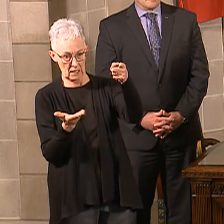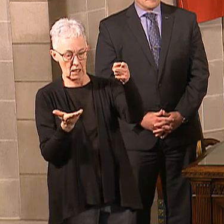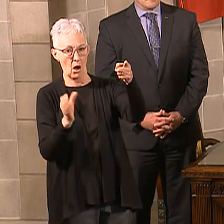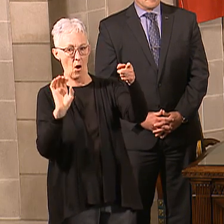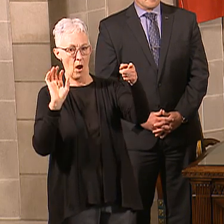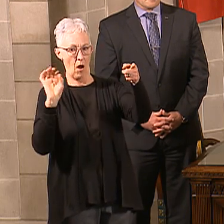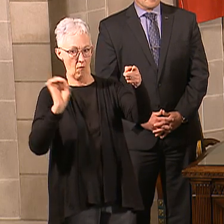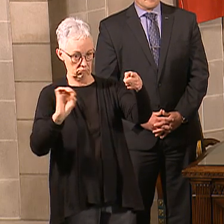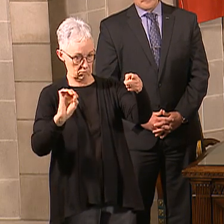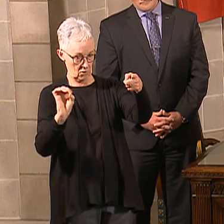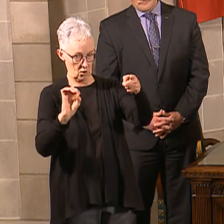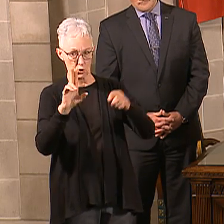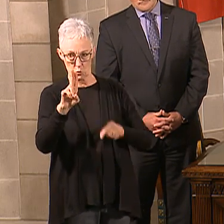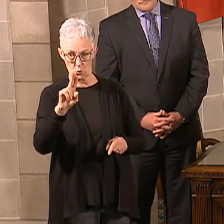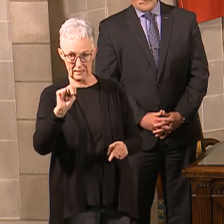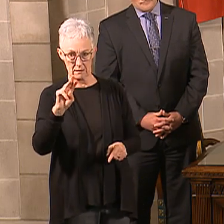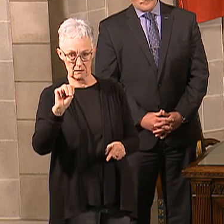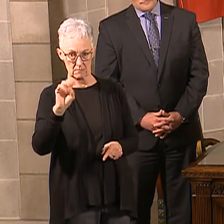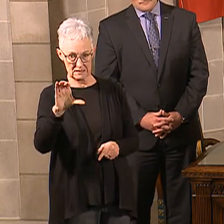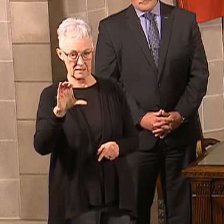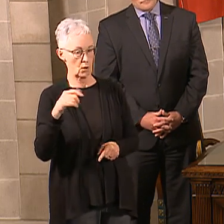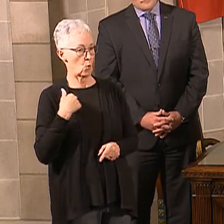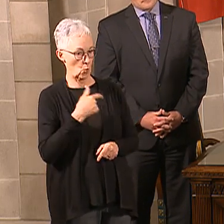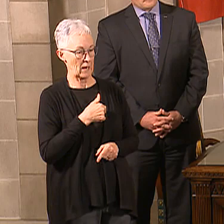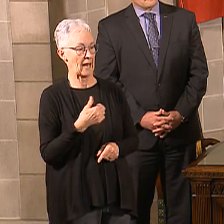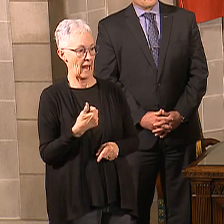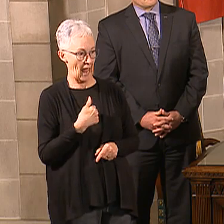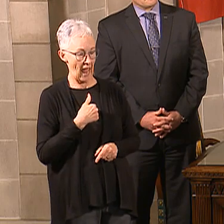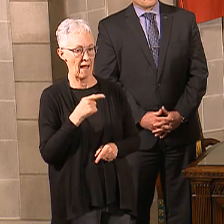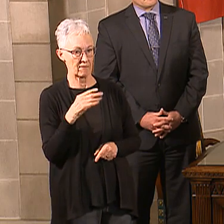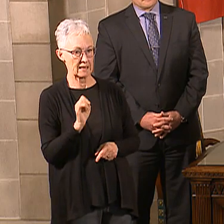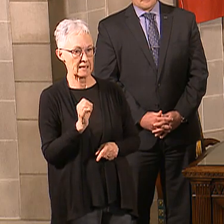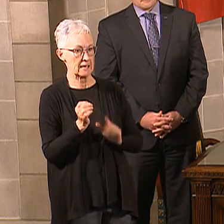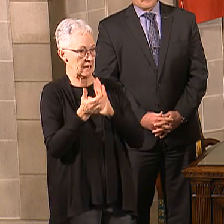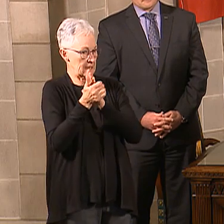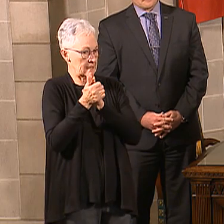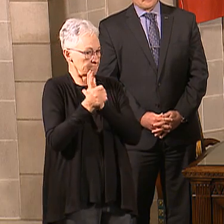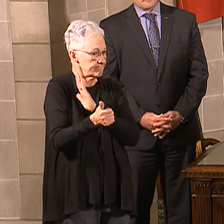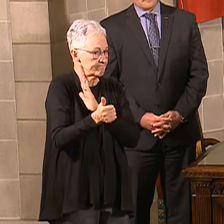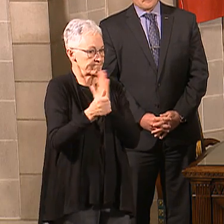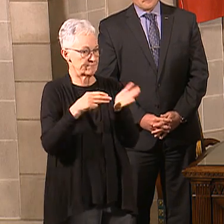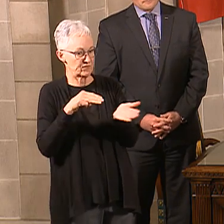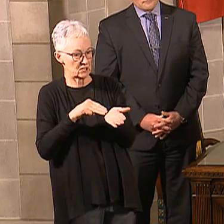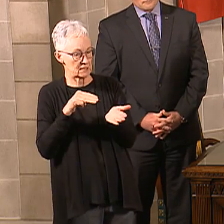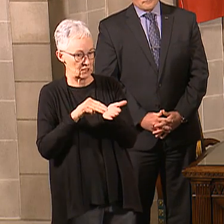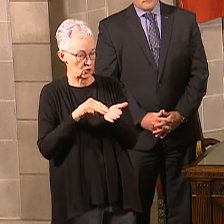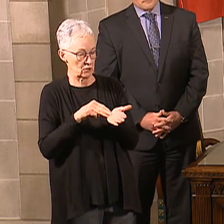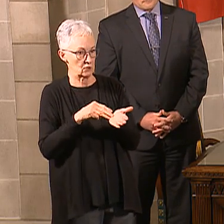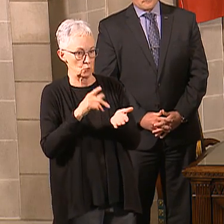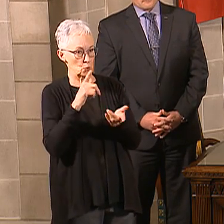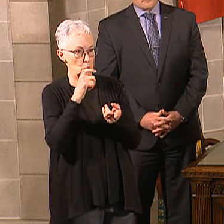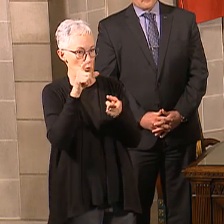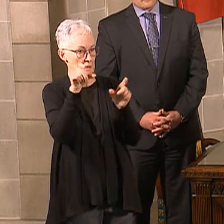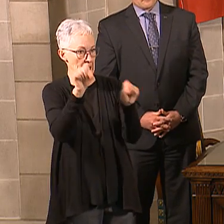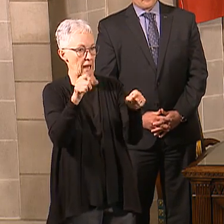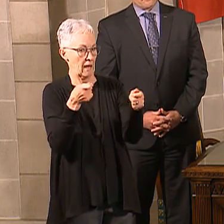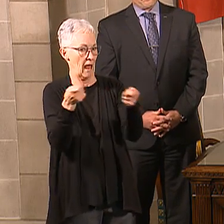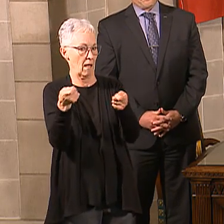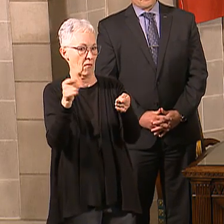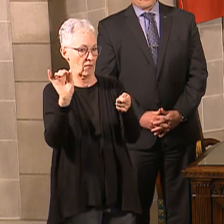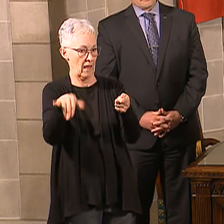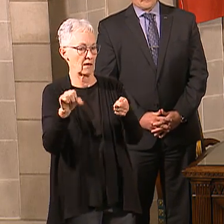got the world-leading experts, we can handle it. We've got the experts right here that helped us craft our plan before we actually had to implement any of these measures.